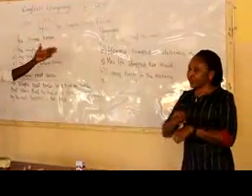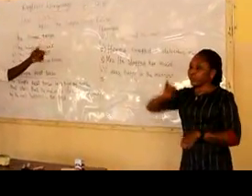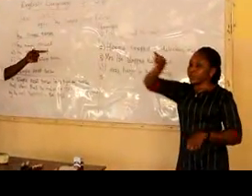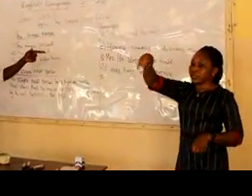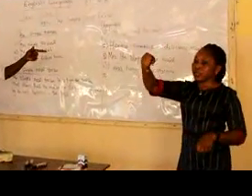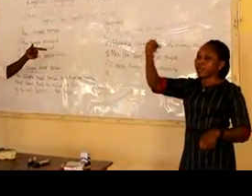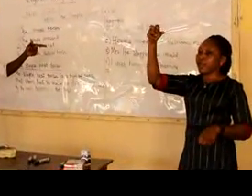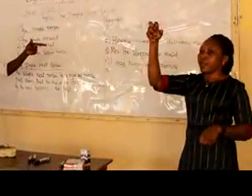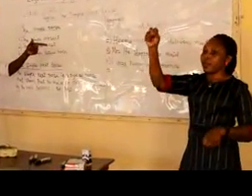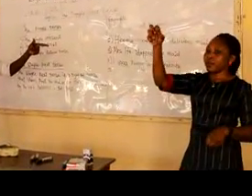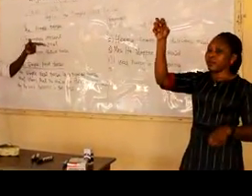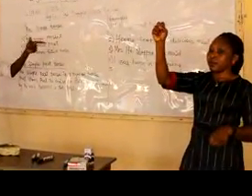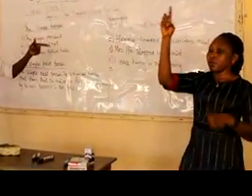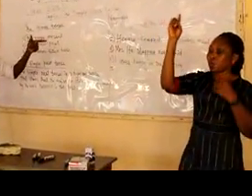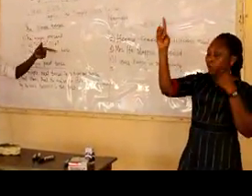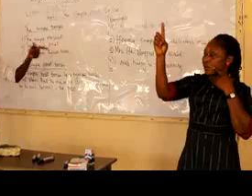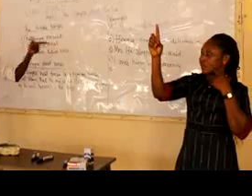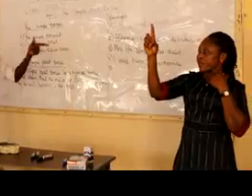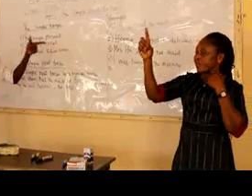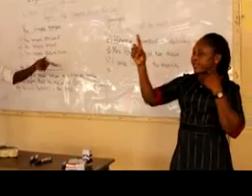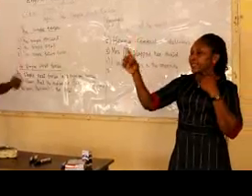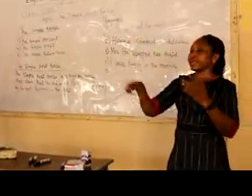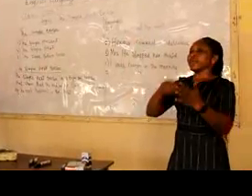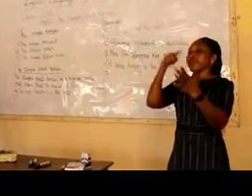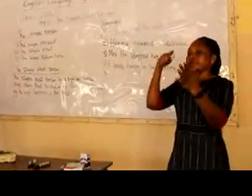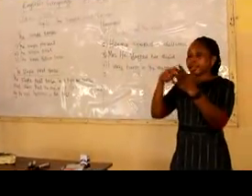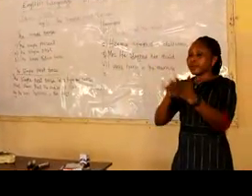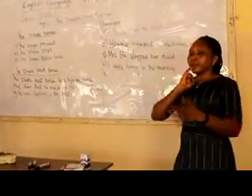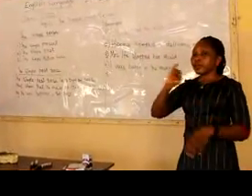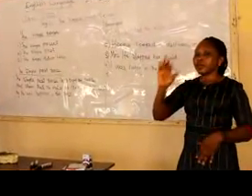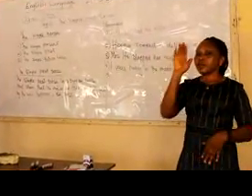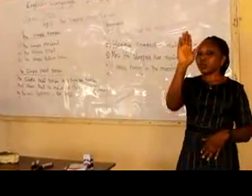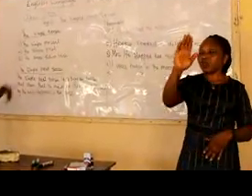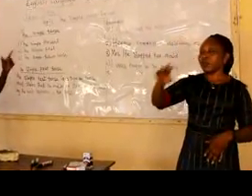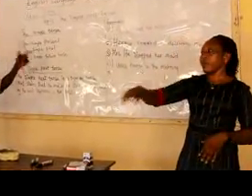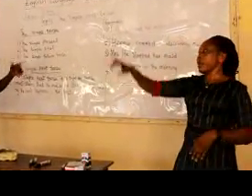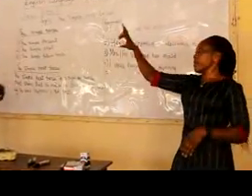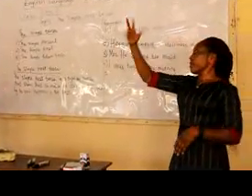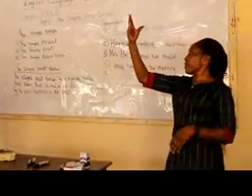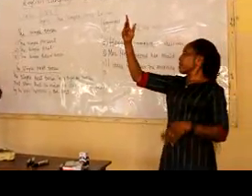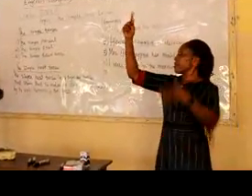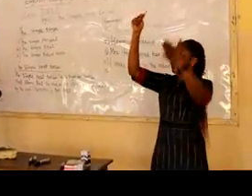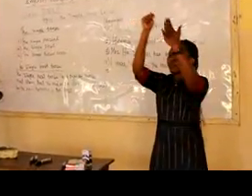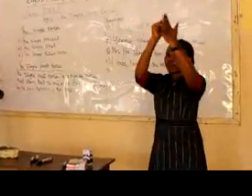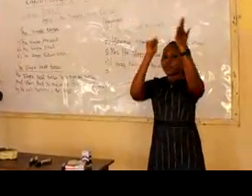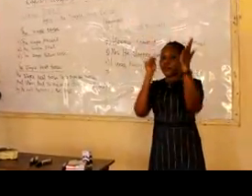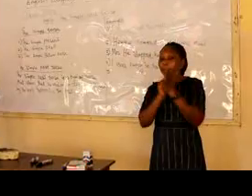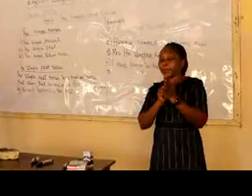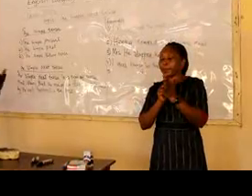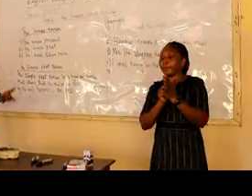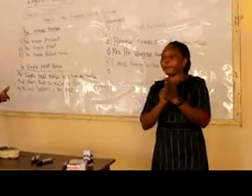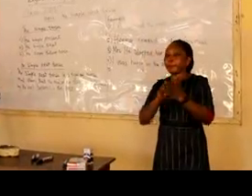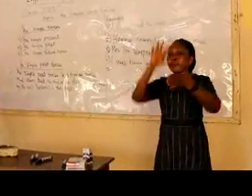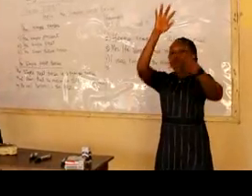JSS1, this is your third term scheme of work. So please take these things seriously.